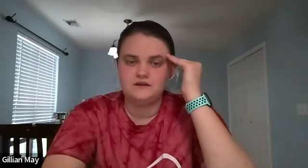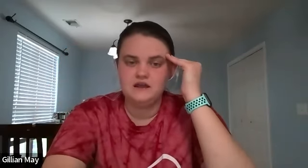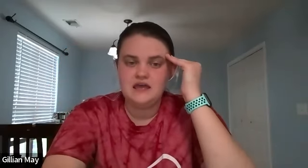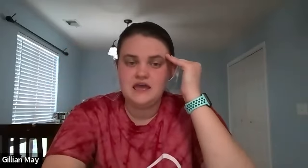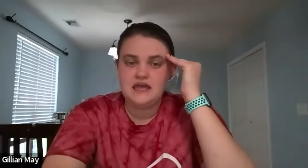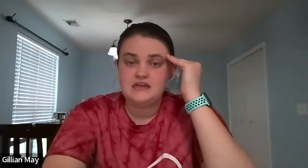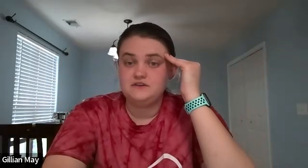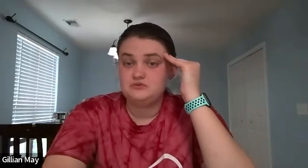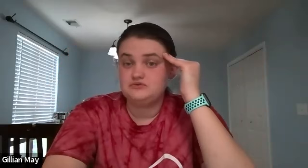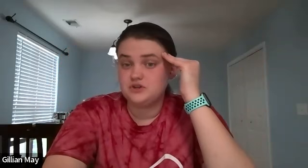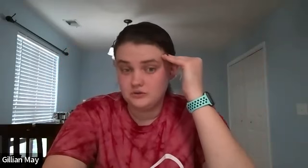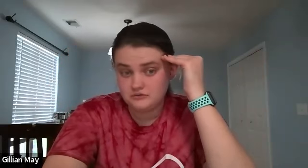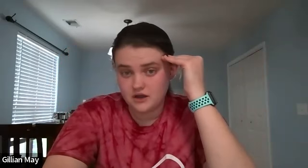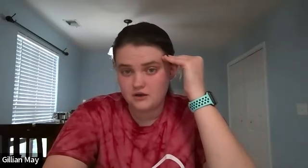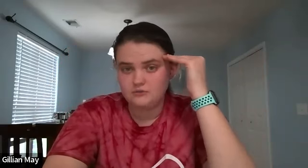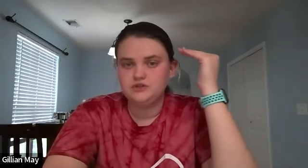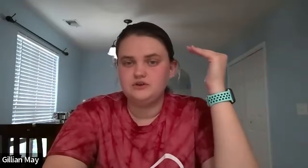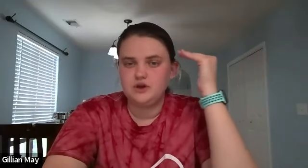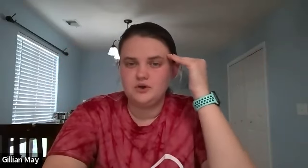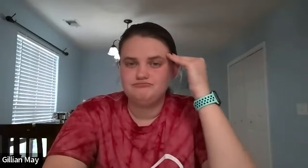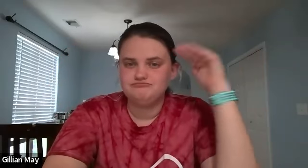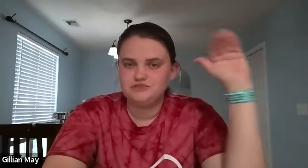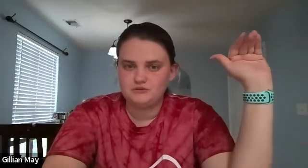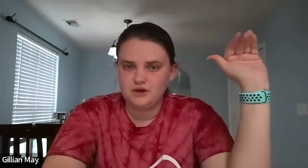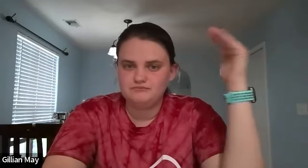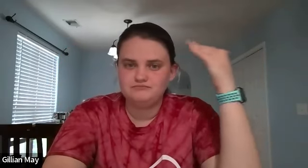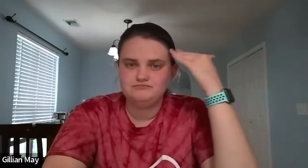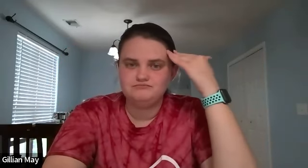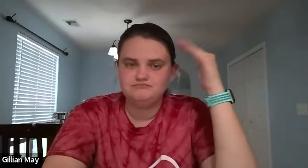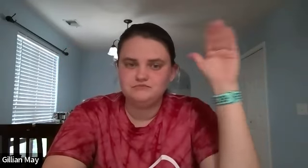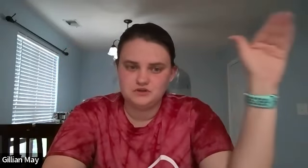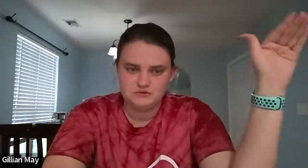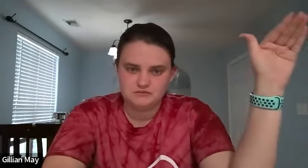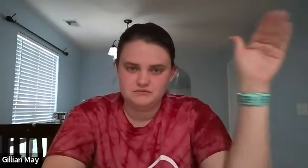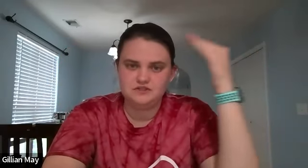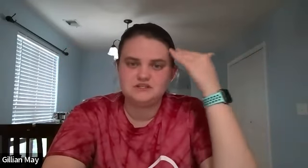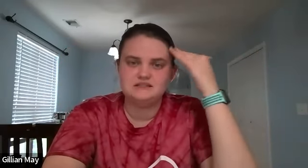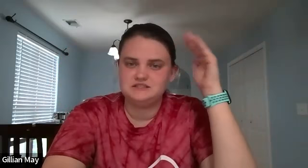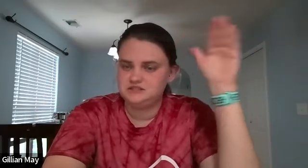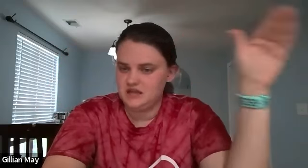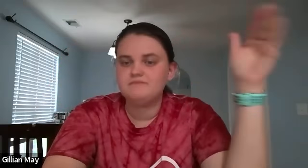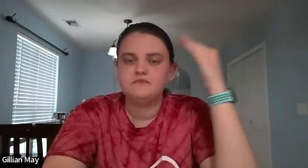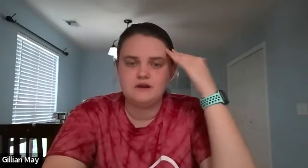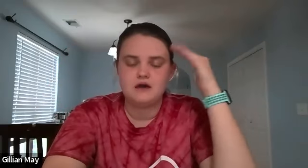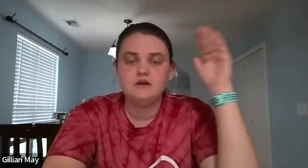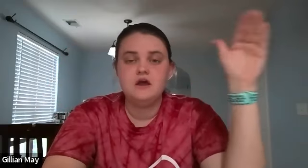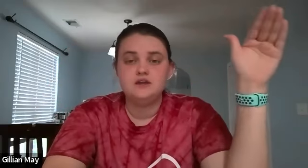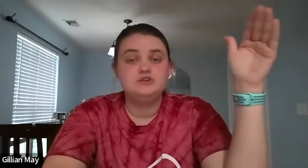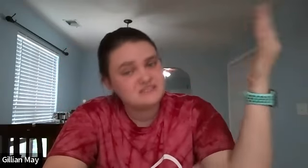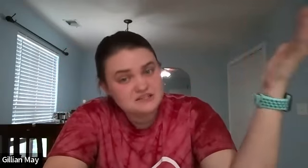If you don't know, you go, don't know, don't know. You just kind of, yeah, throw it out. You can still